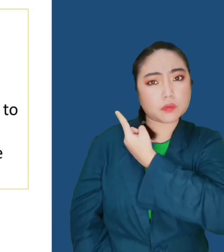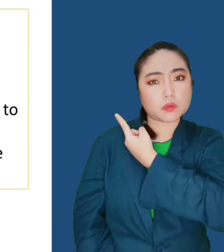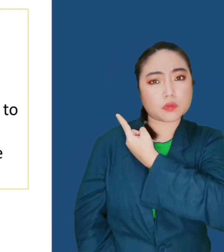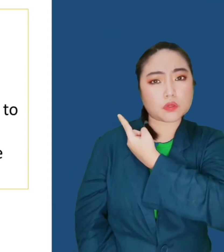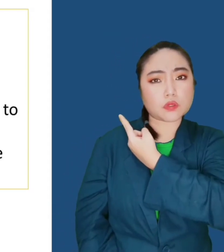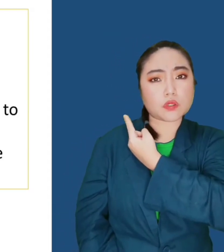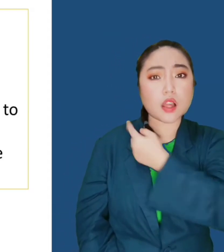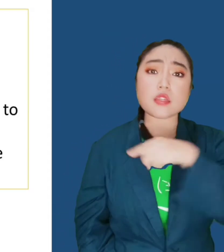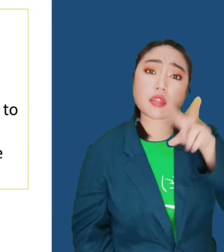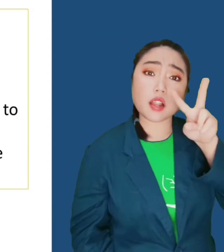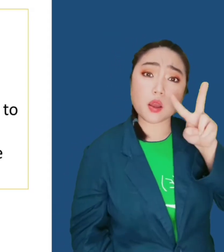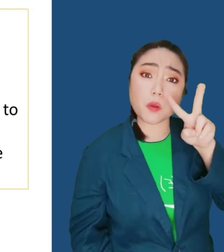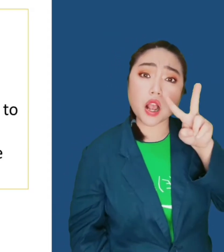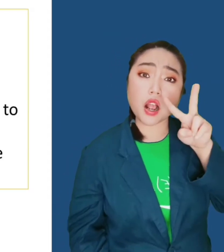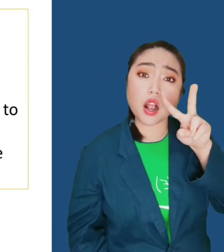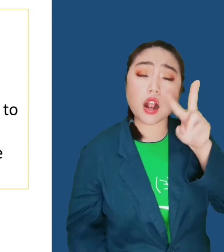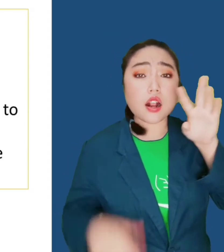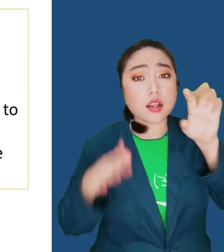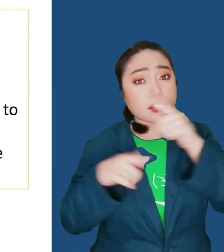Can you see the two balls?